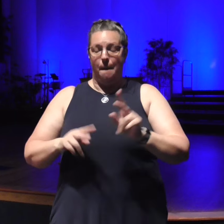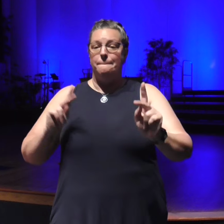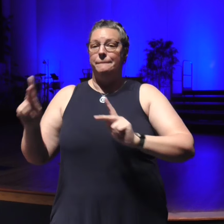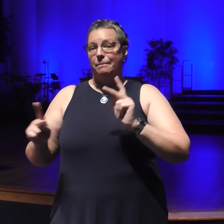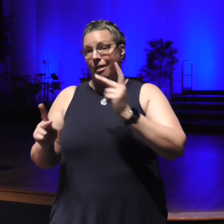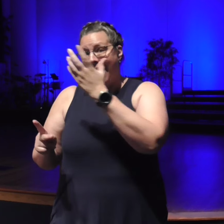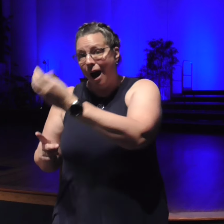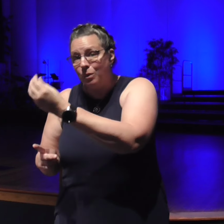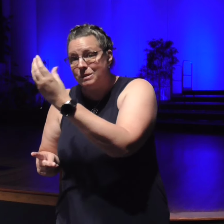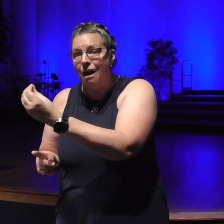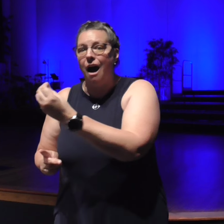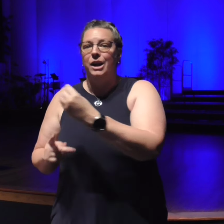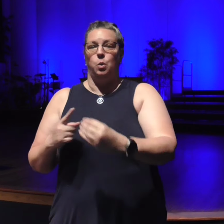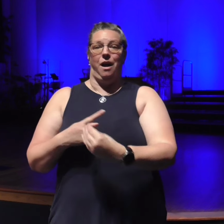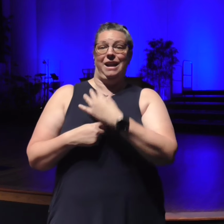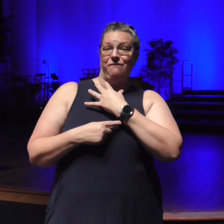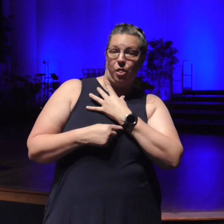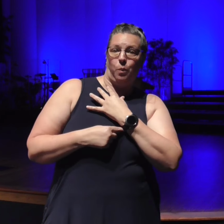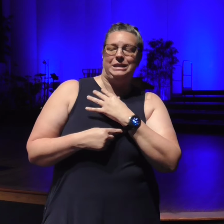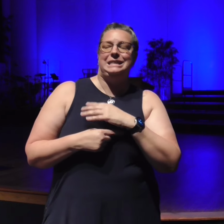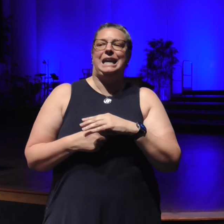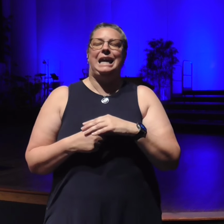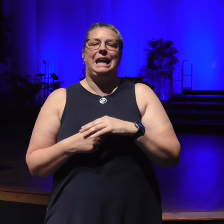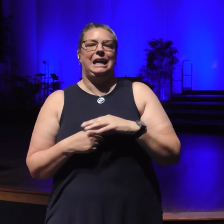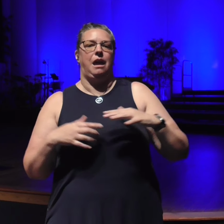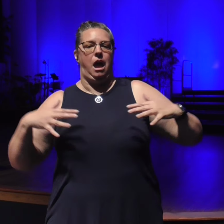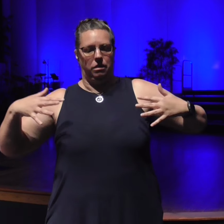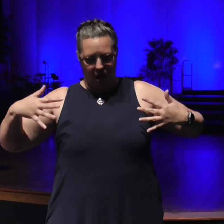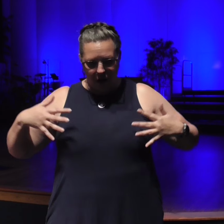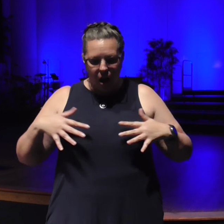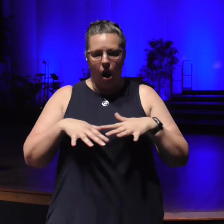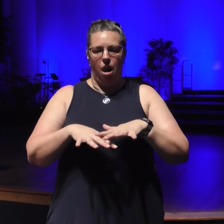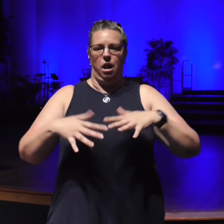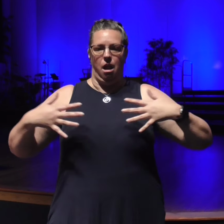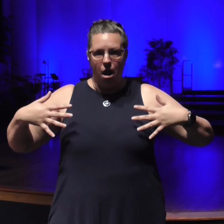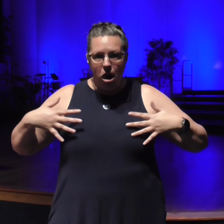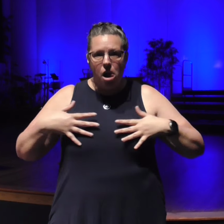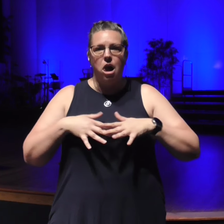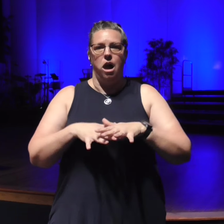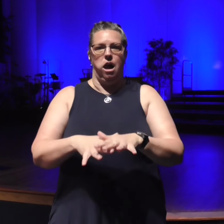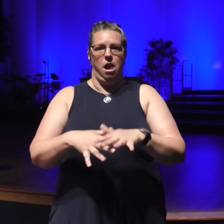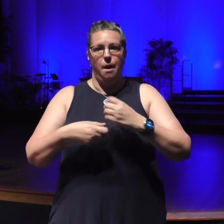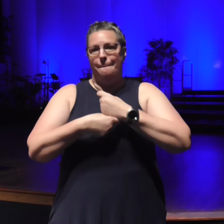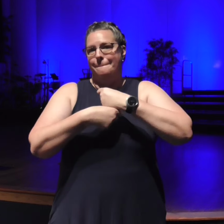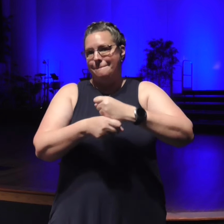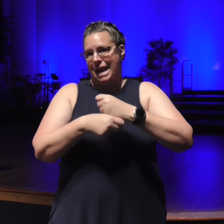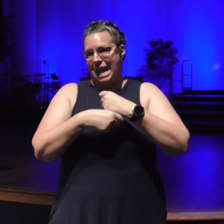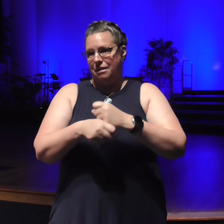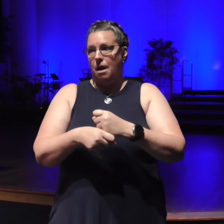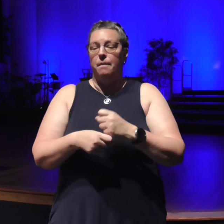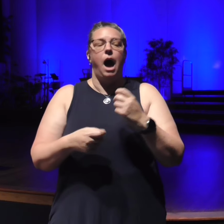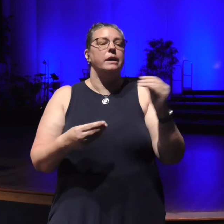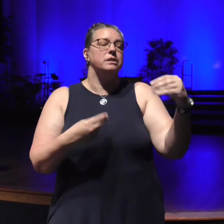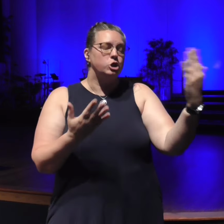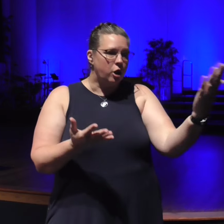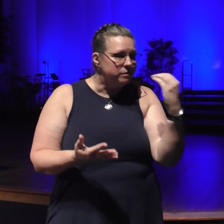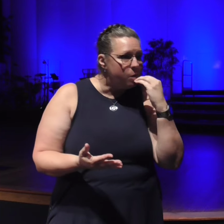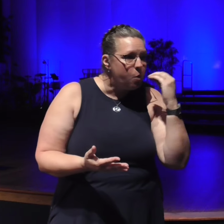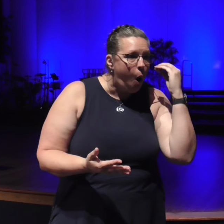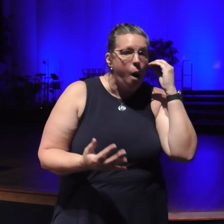an influence upon us. And so I would suggest when you get home, or you can even sit here right now and think about